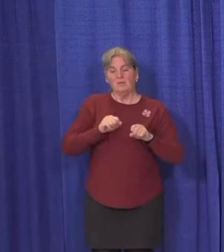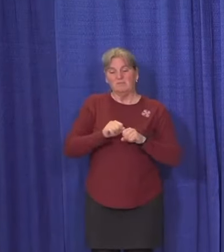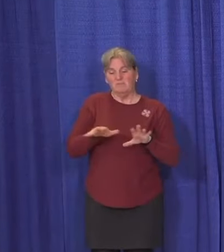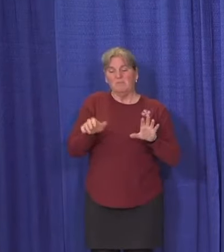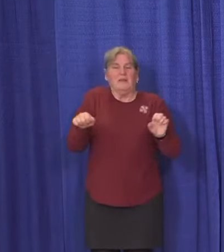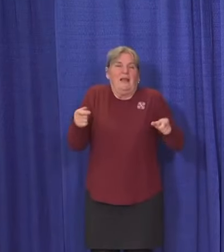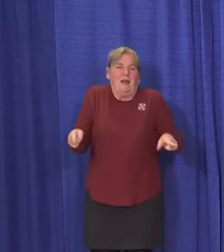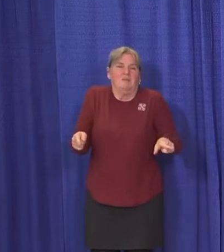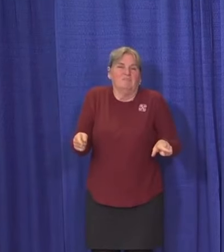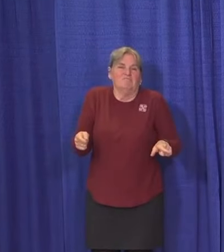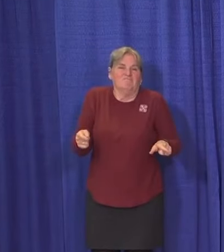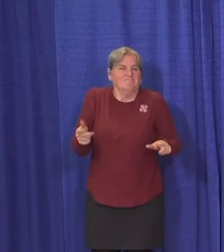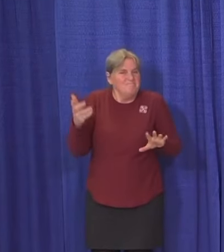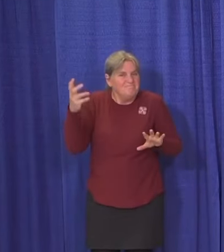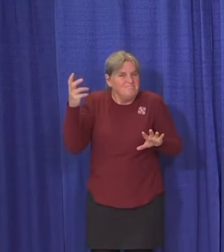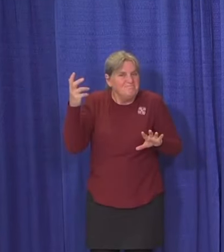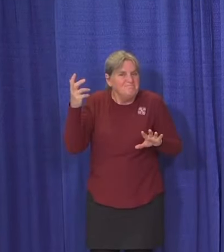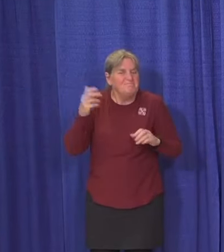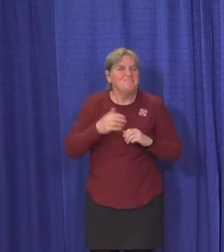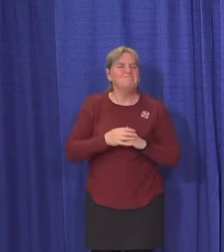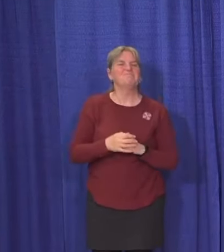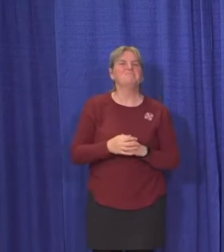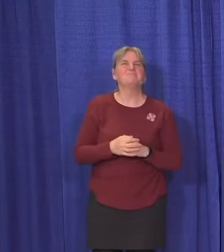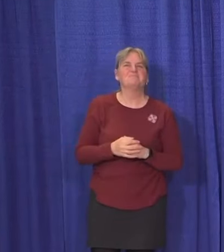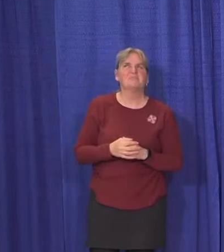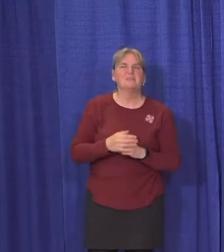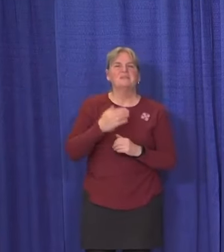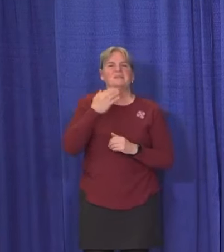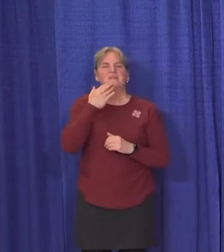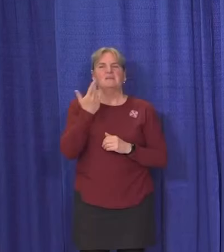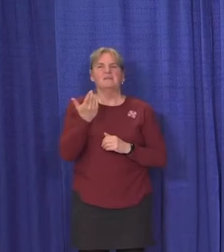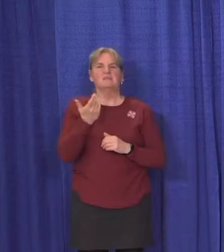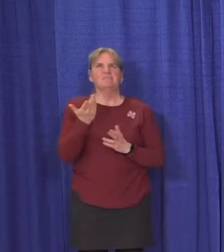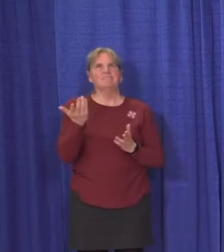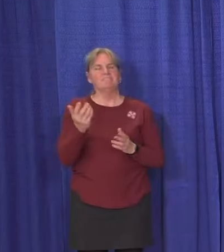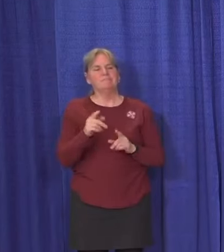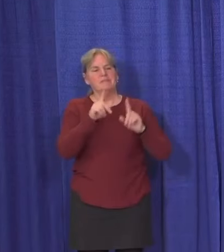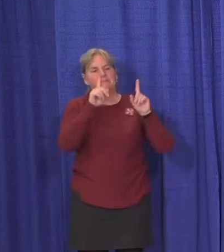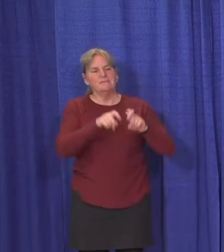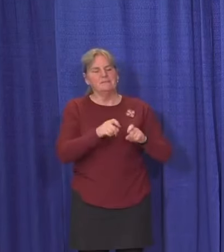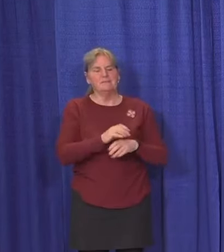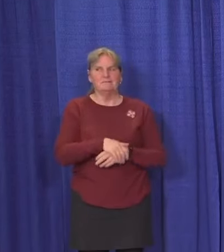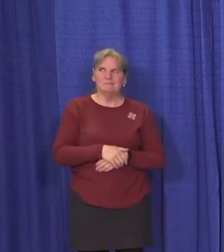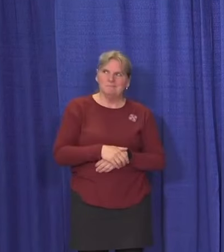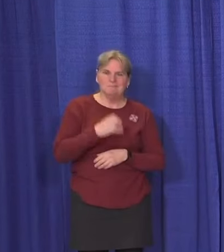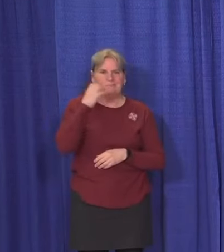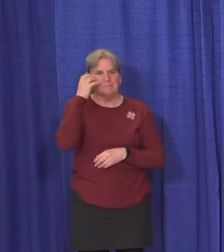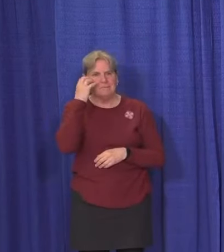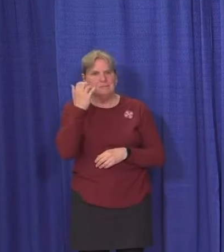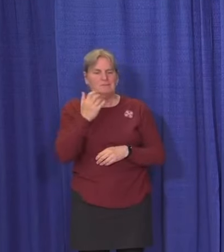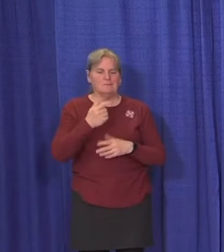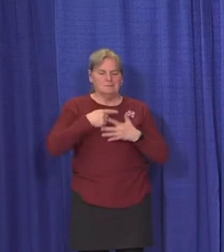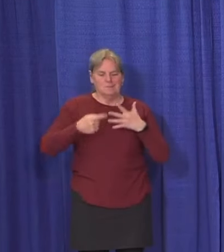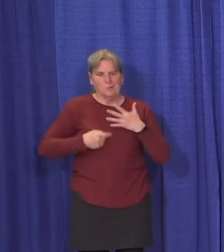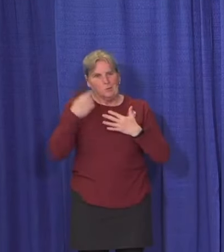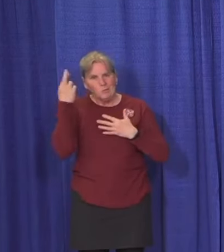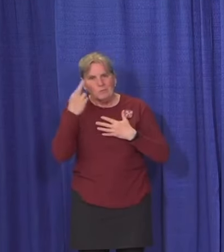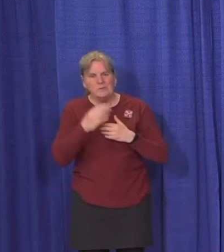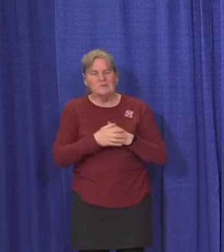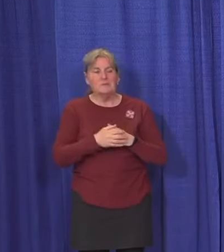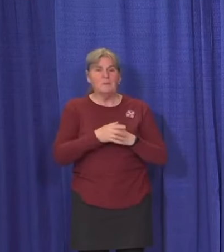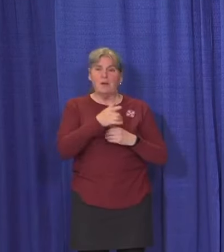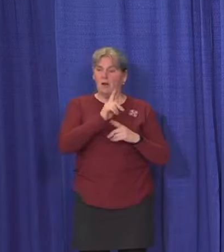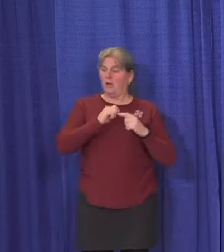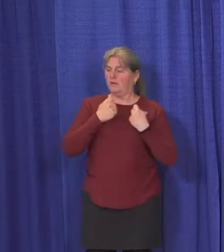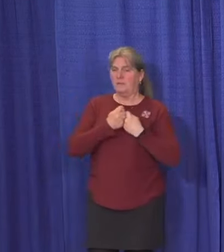compromised. I know that seeking testing can be inconvenient for a variety of reasons, and our teams are